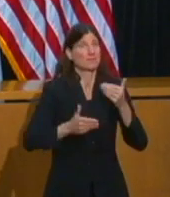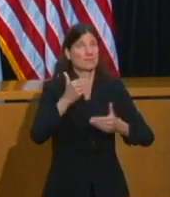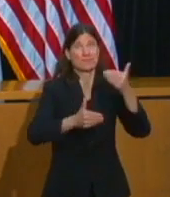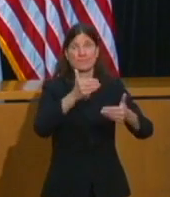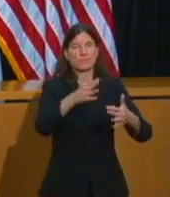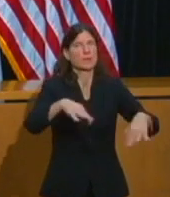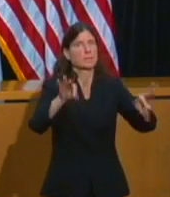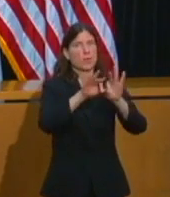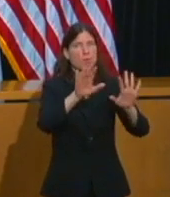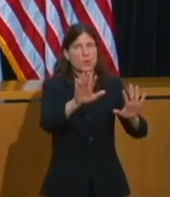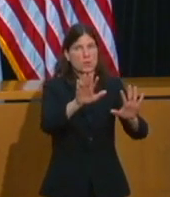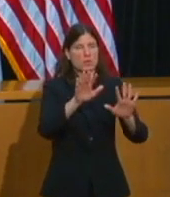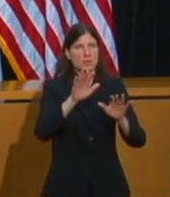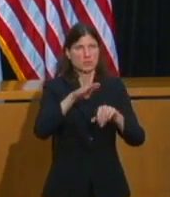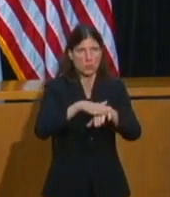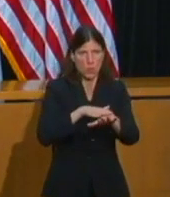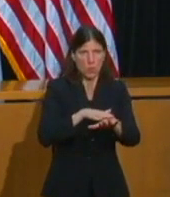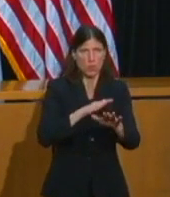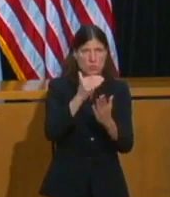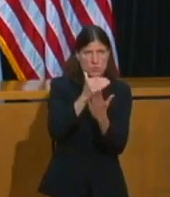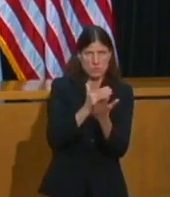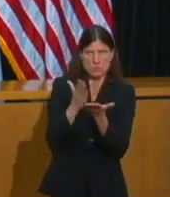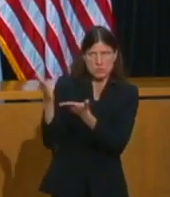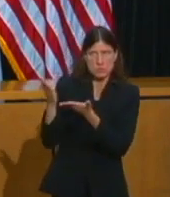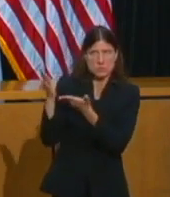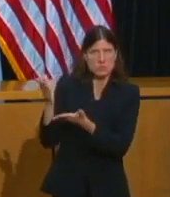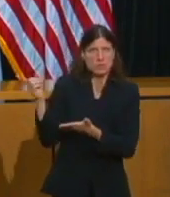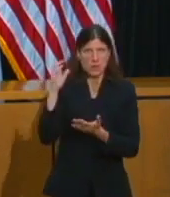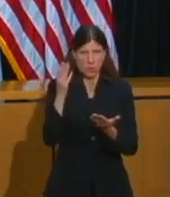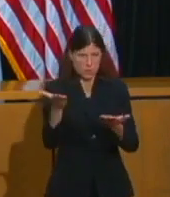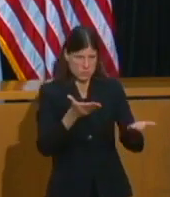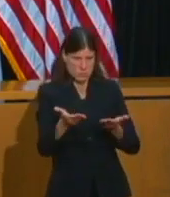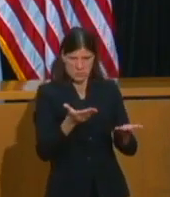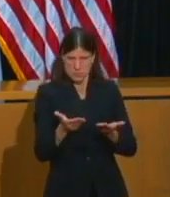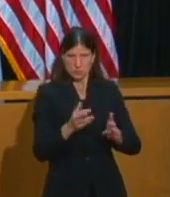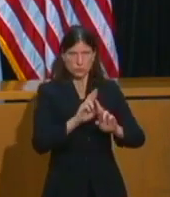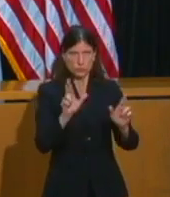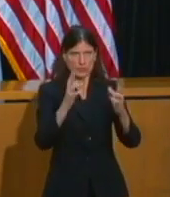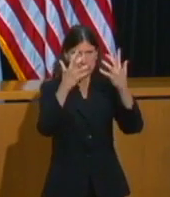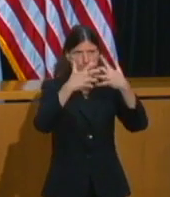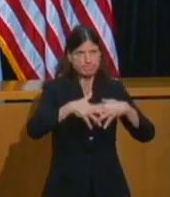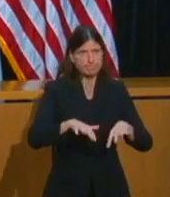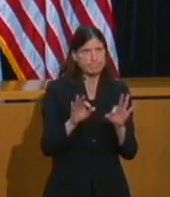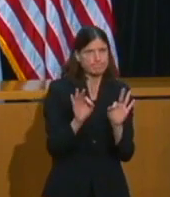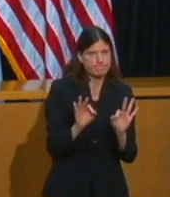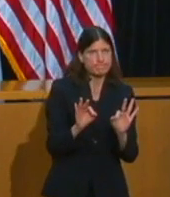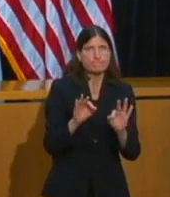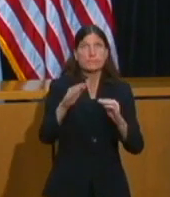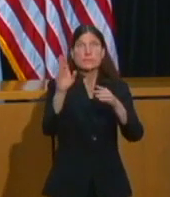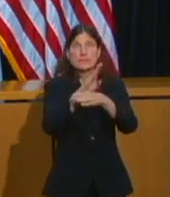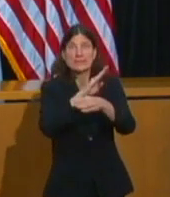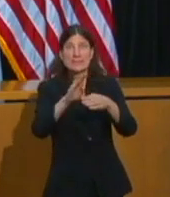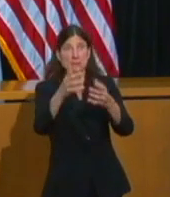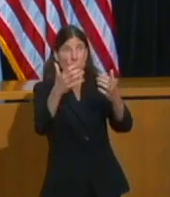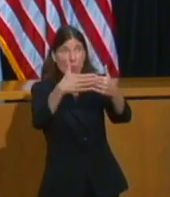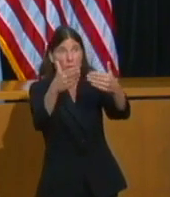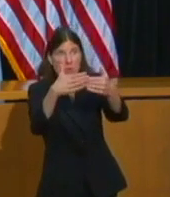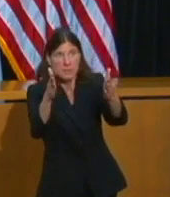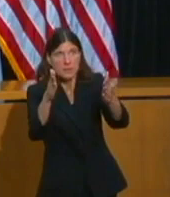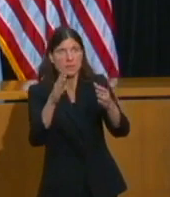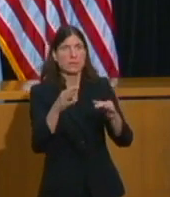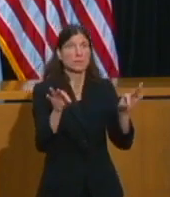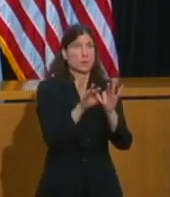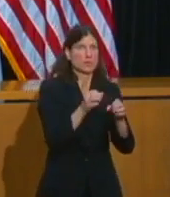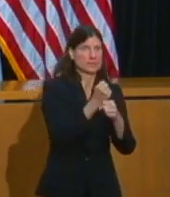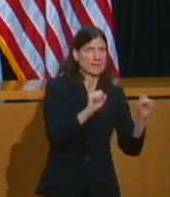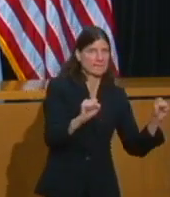many parents begin to plan for the summer and will help businesses take the right steps to fight COVID in their facilities as they reopen. I'd now like